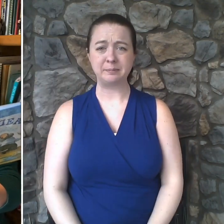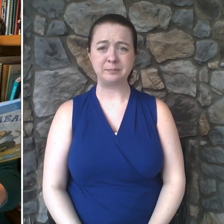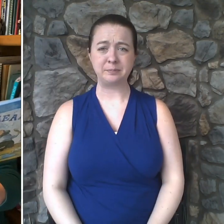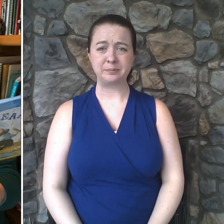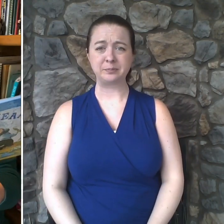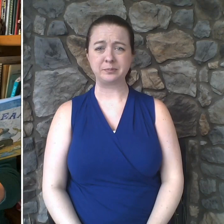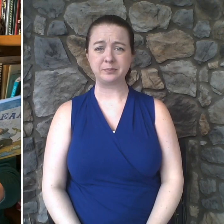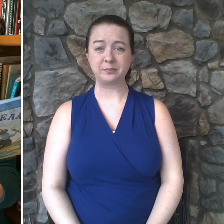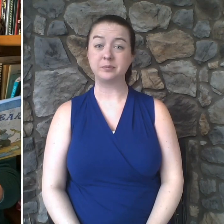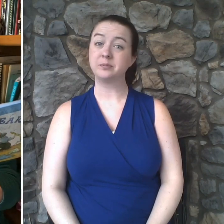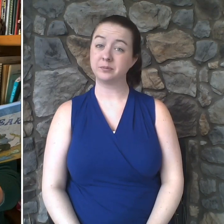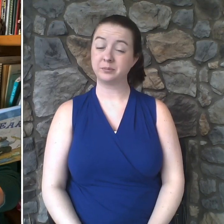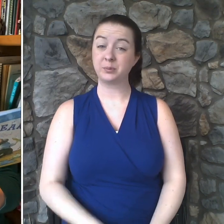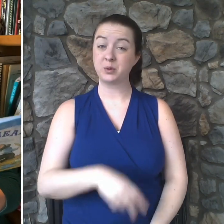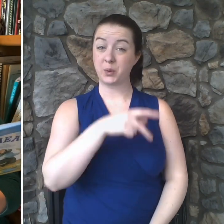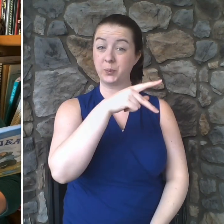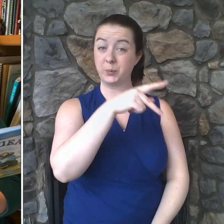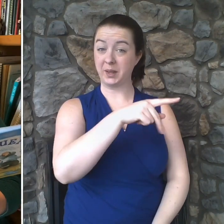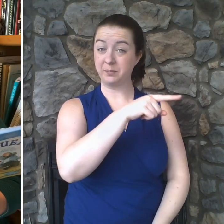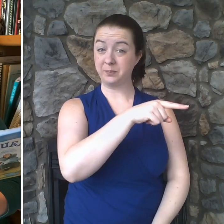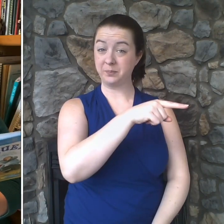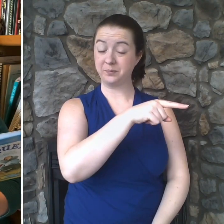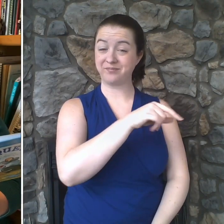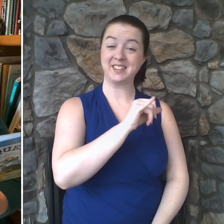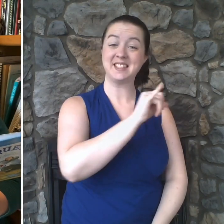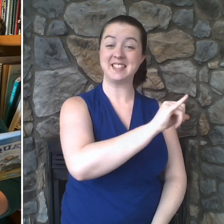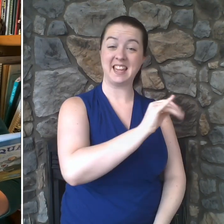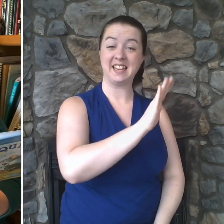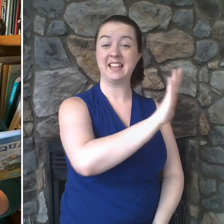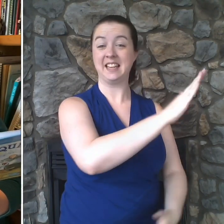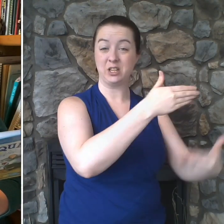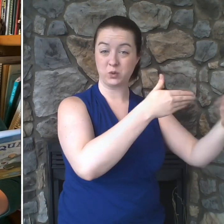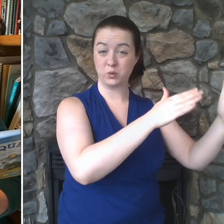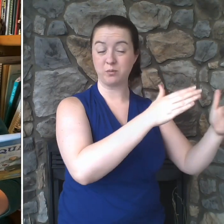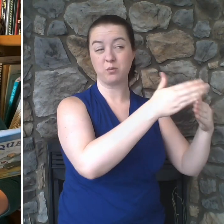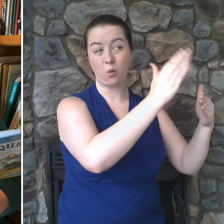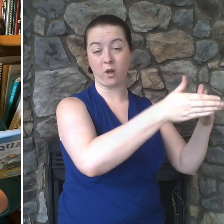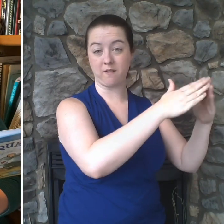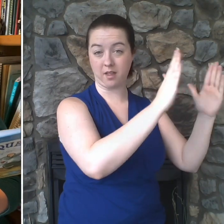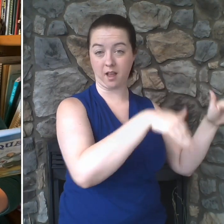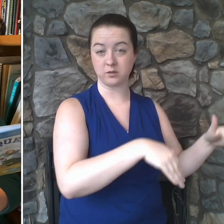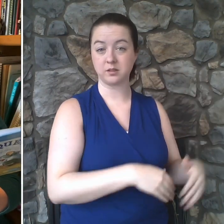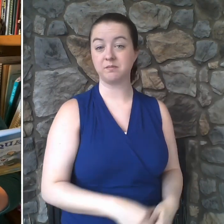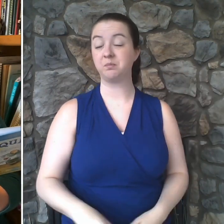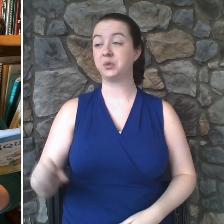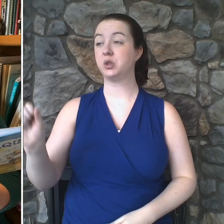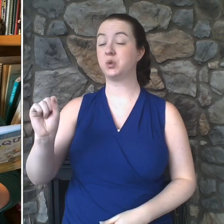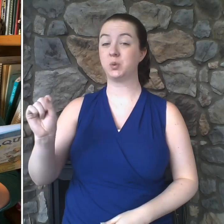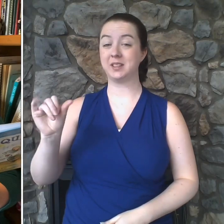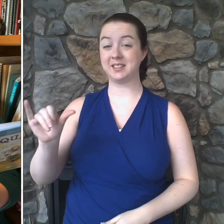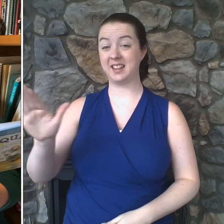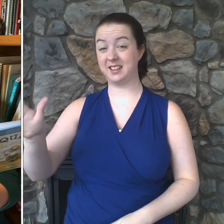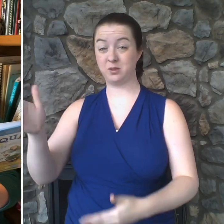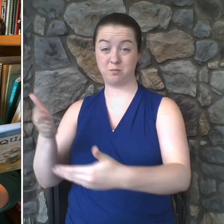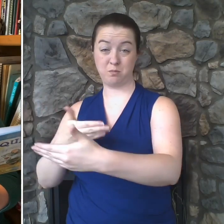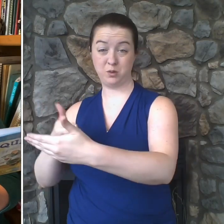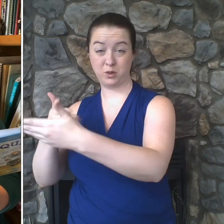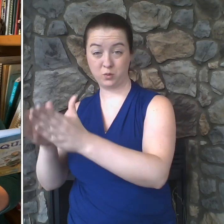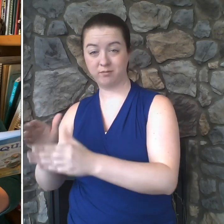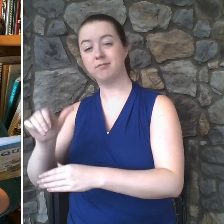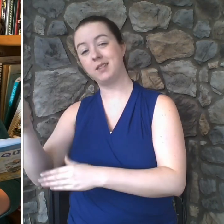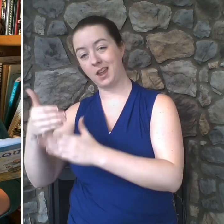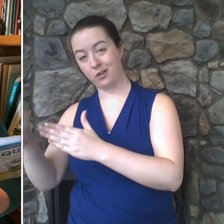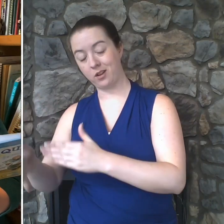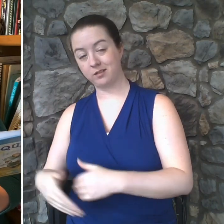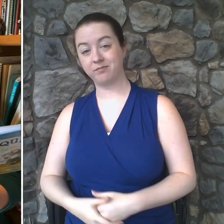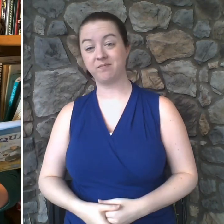note. So Pip stayed in his studio at one end of the house, and Squeak stayed in his music room at